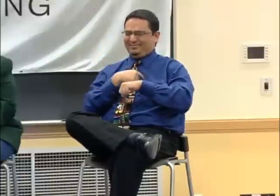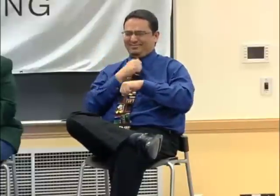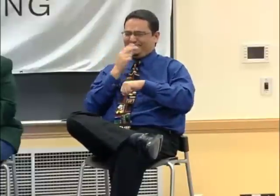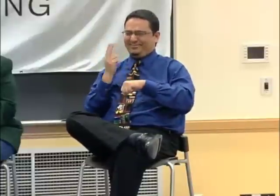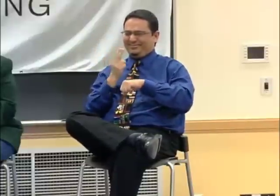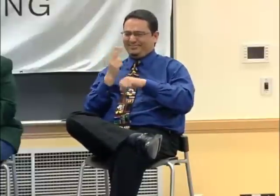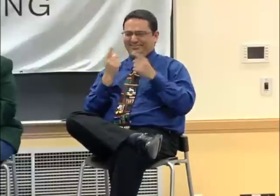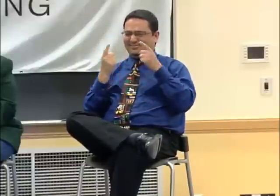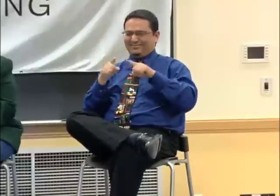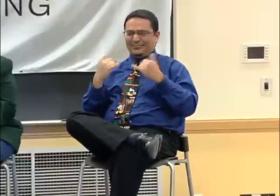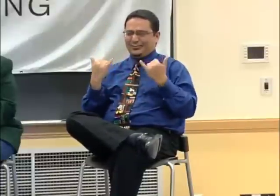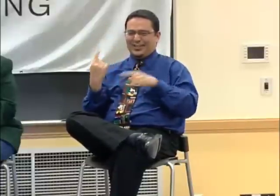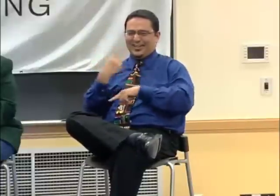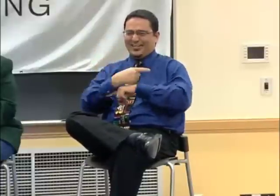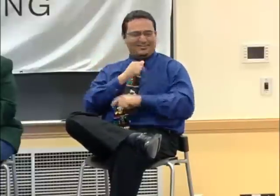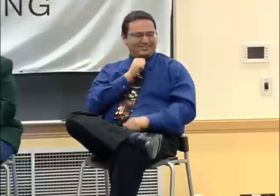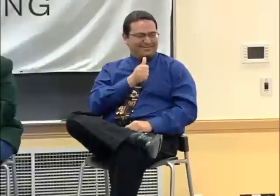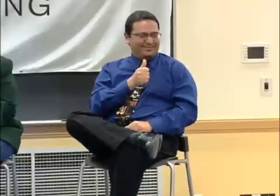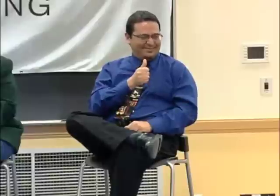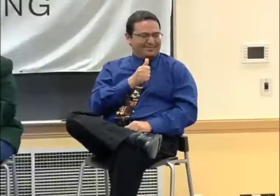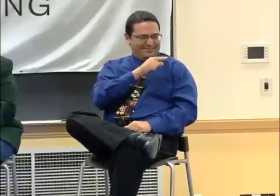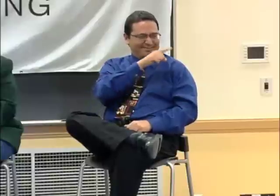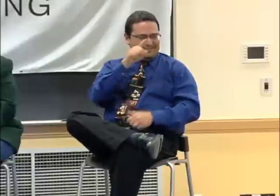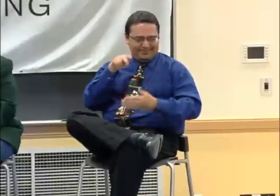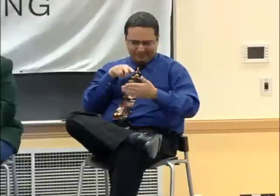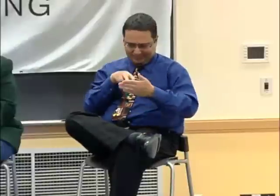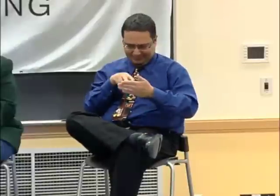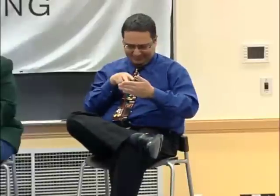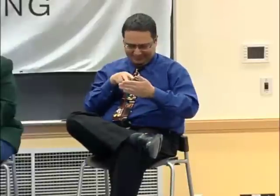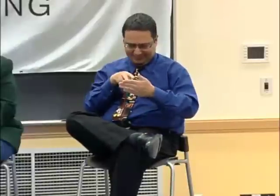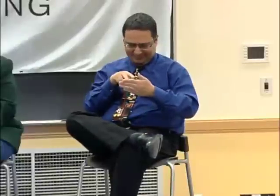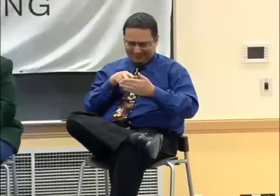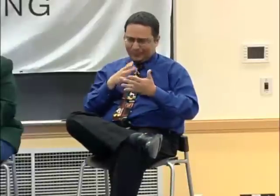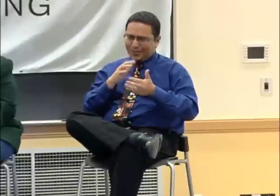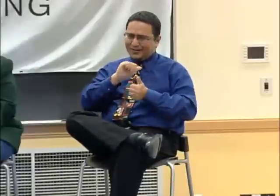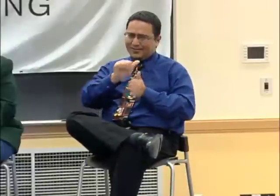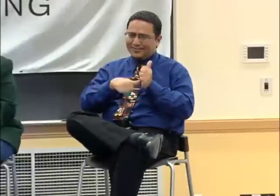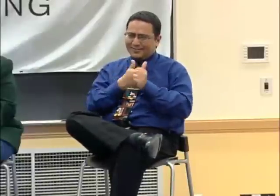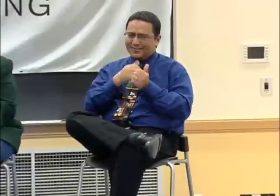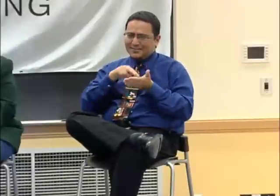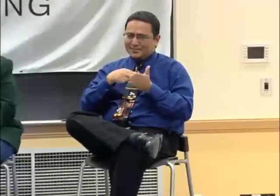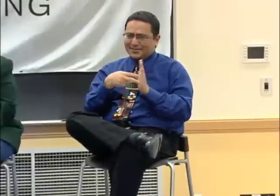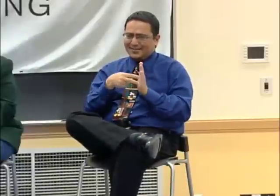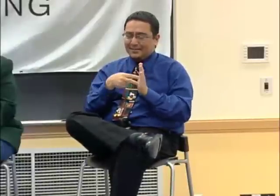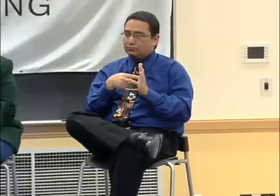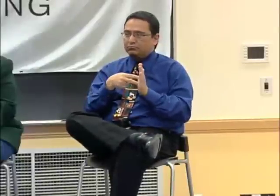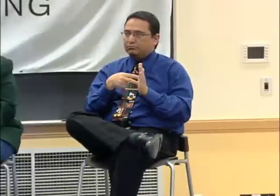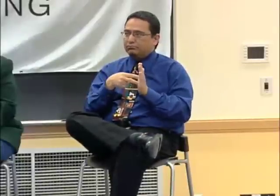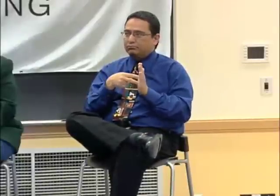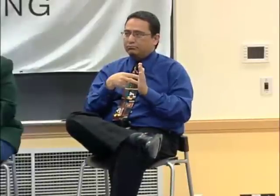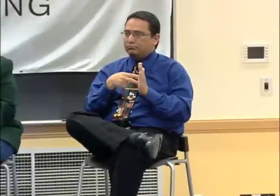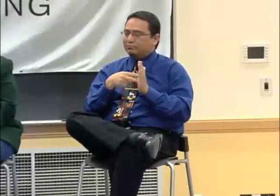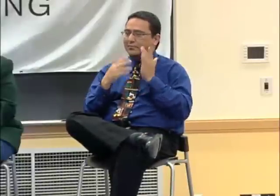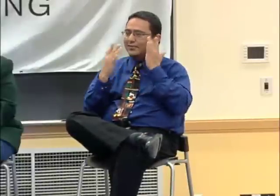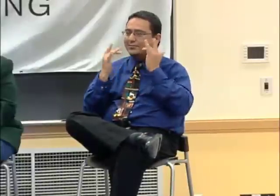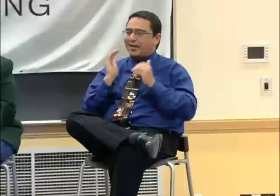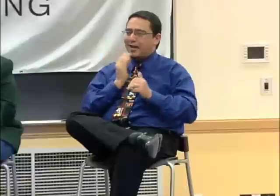And, you have to really love that English. It's old English. It doesn't match today's English, right?